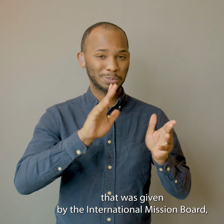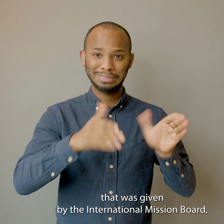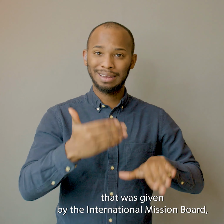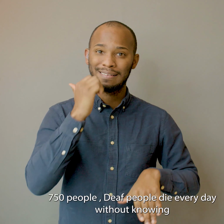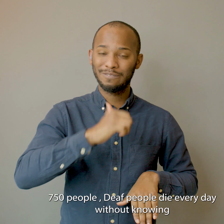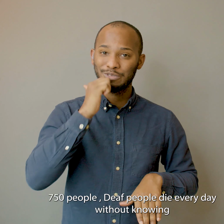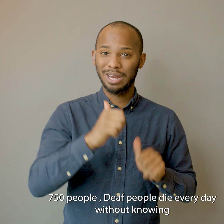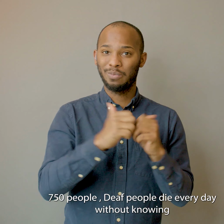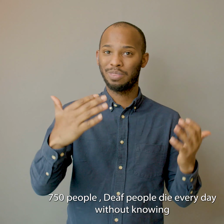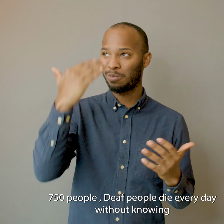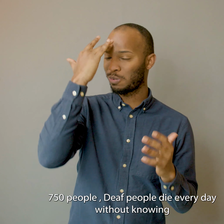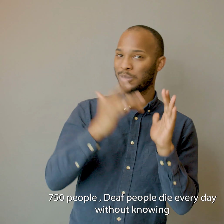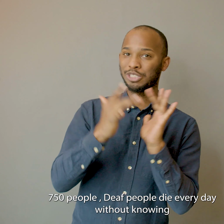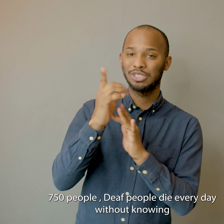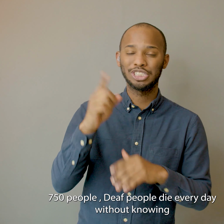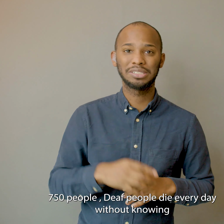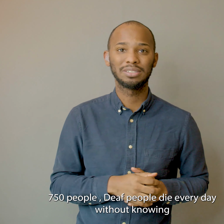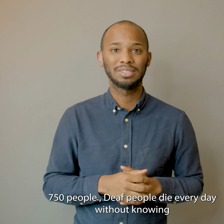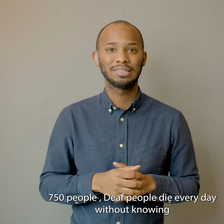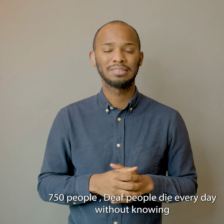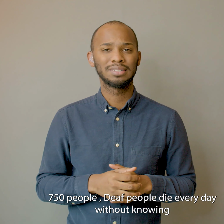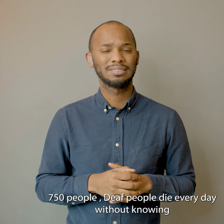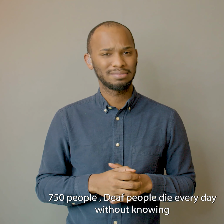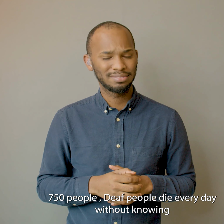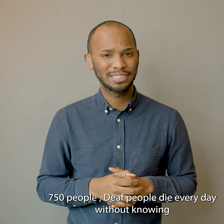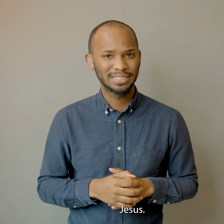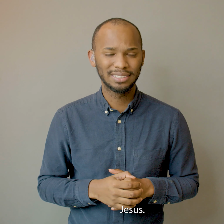people, deaf people, die every day without knowing Jesus.